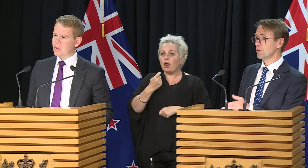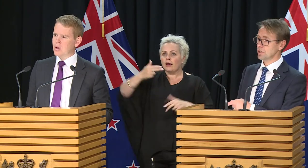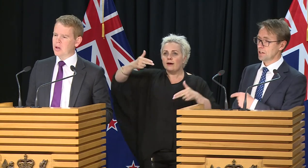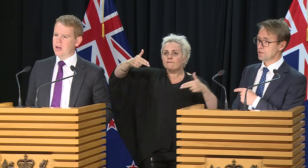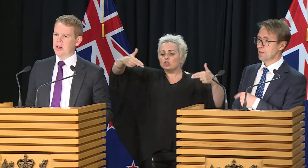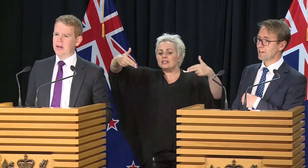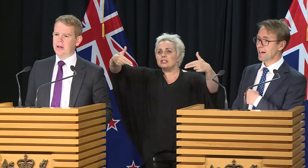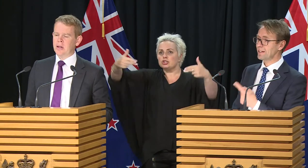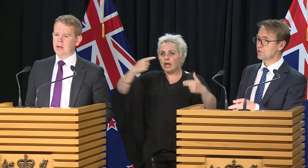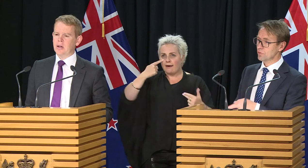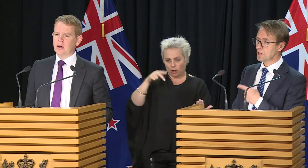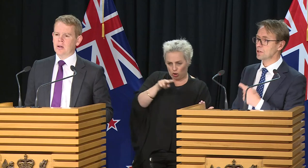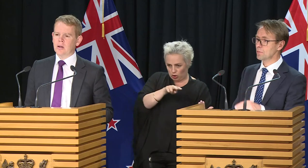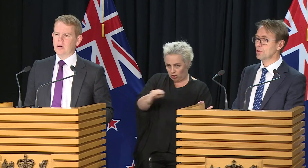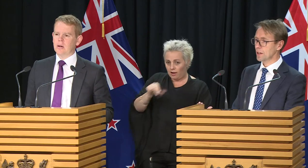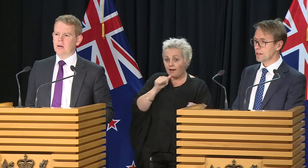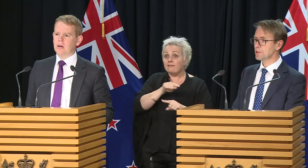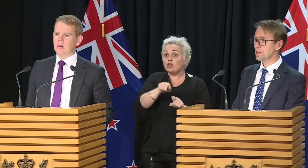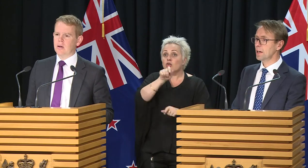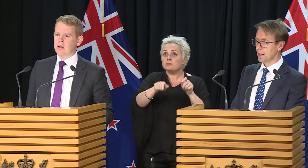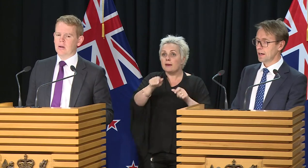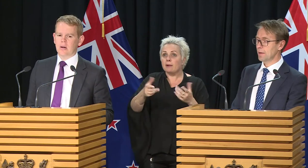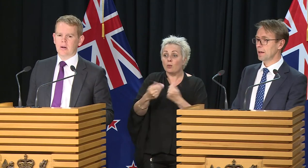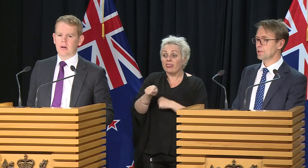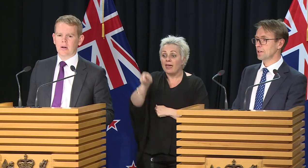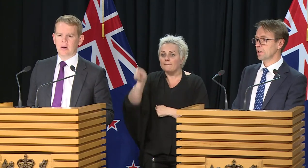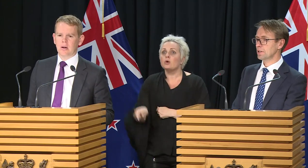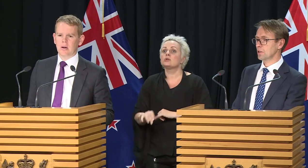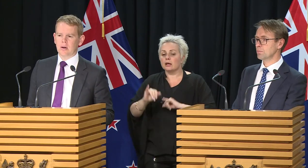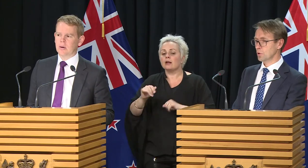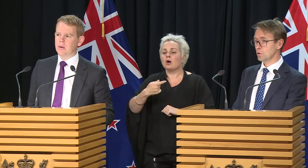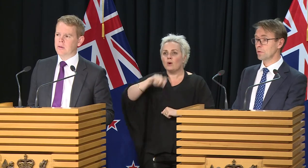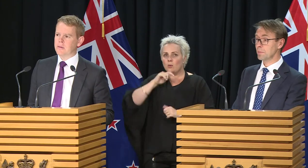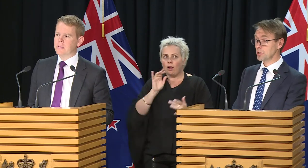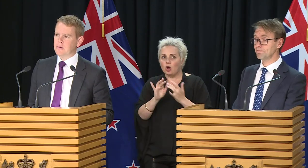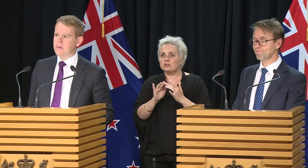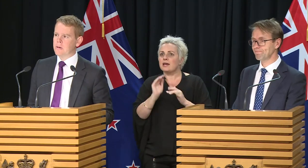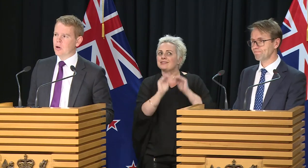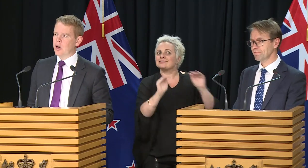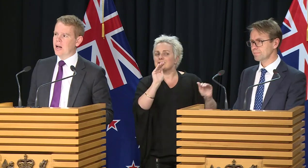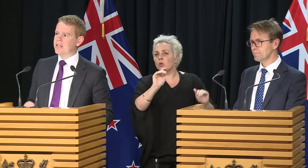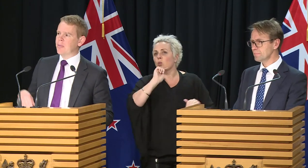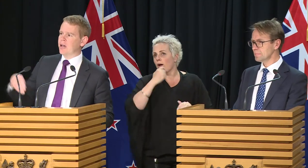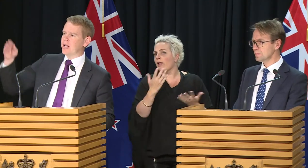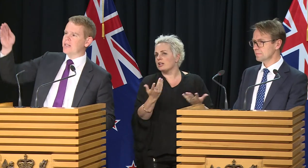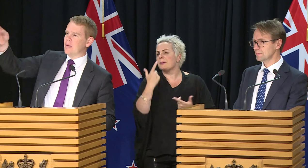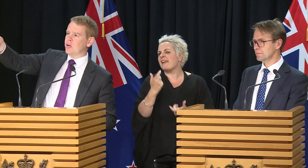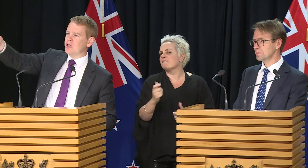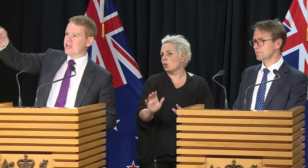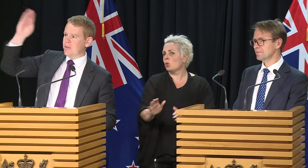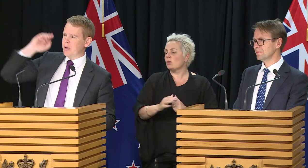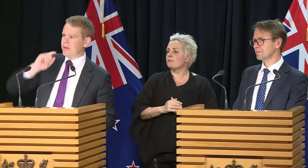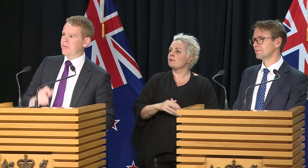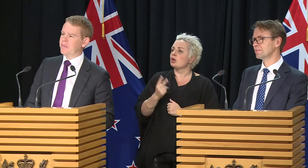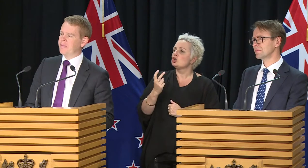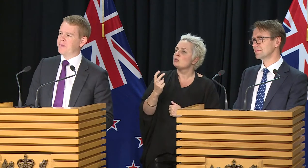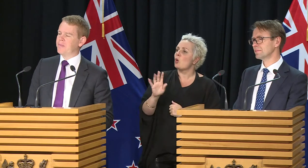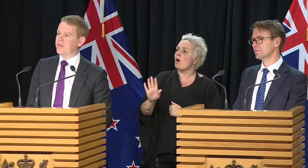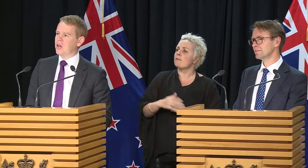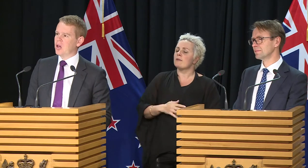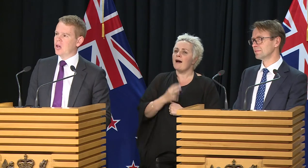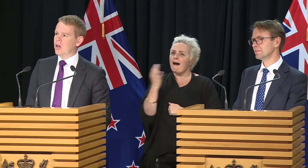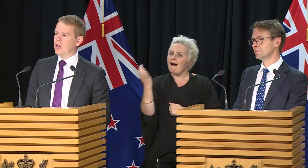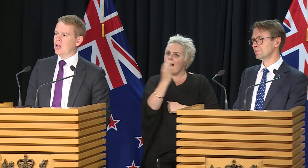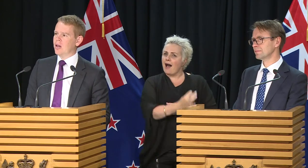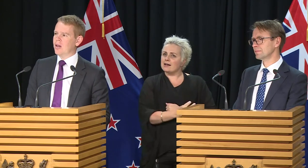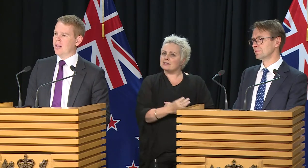CCTV footage as having had interaction with the case as a precautionary measure. All right, last couple of questions. Dr. Bloomfield, how do you feel